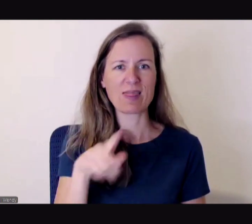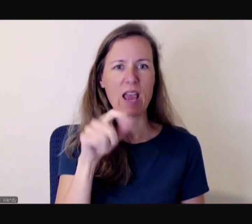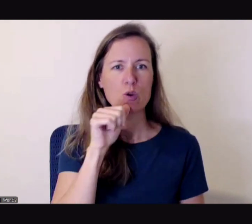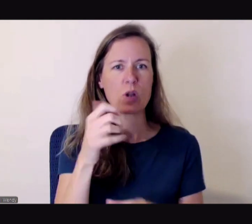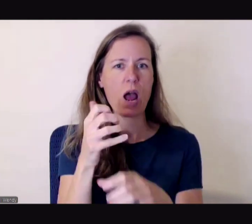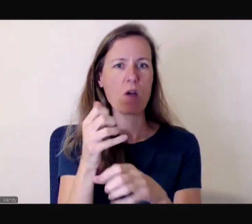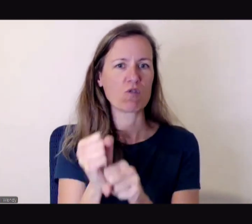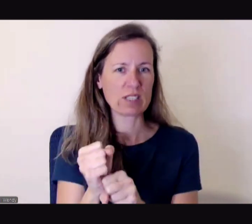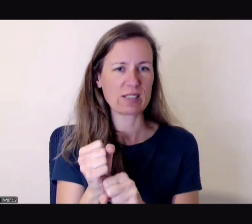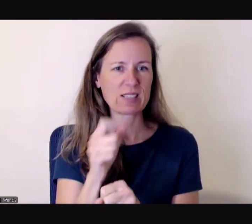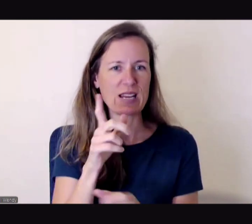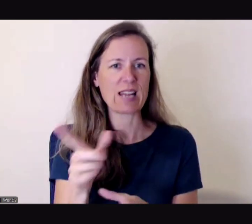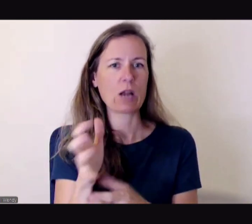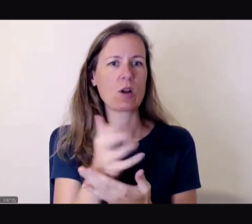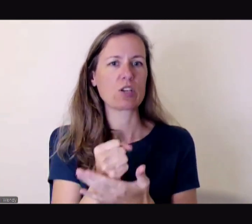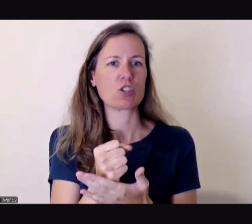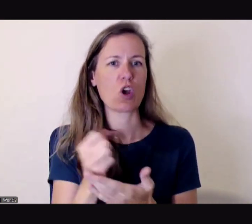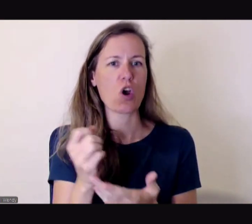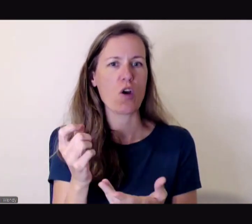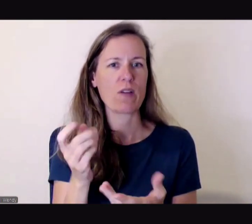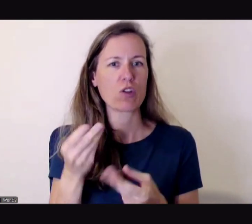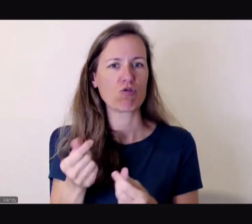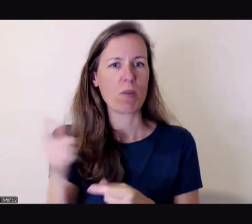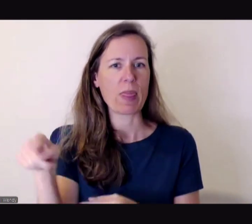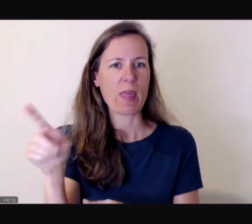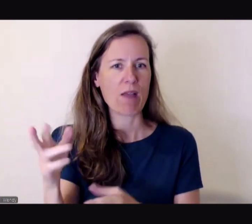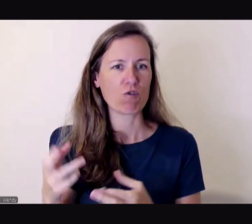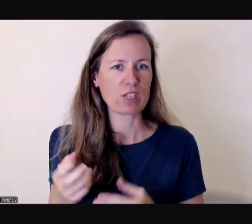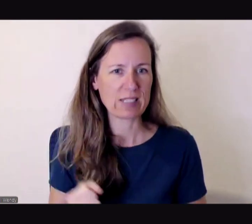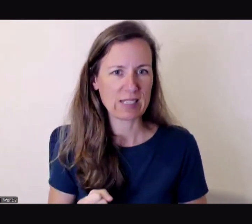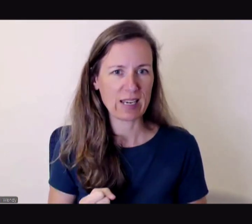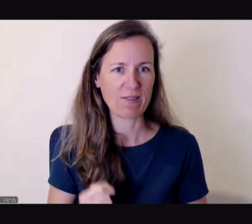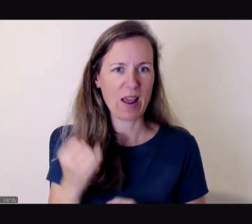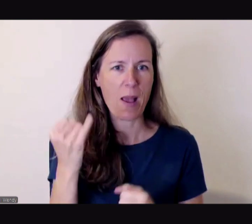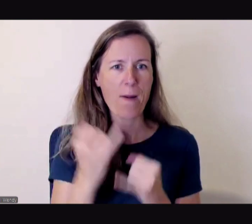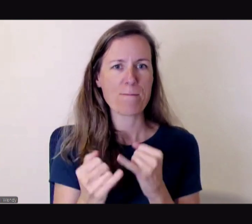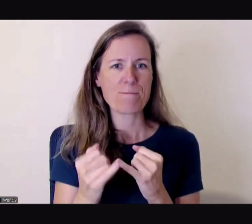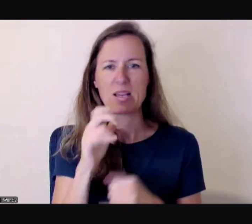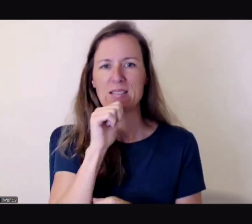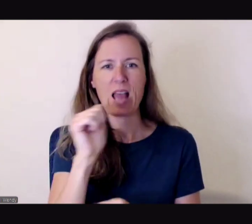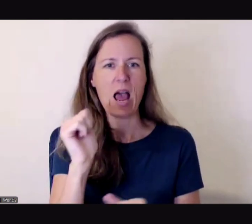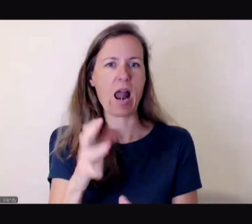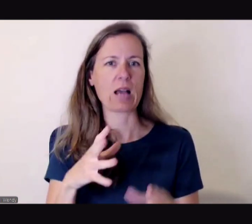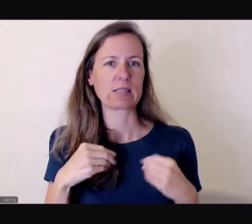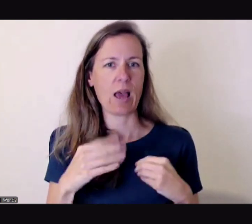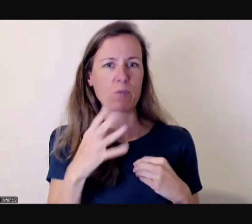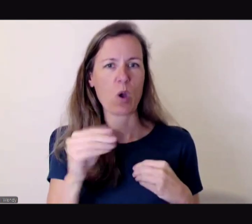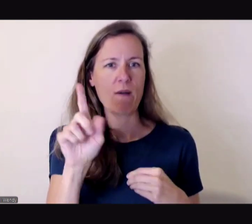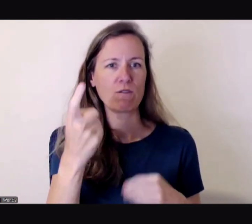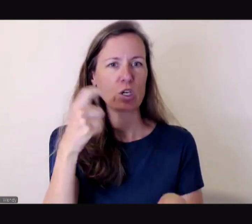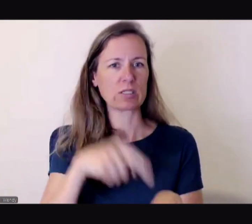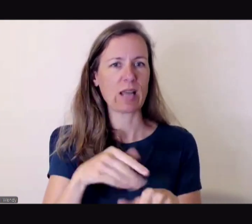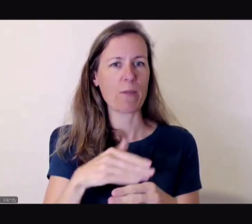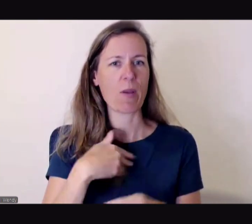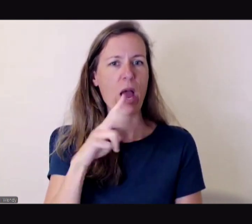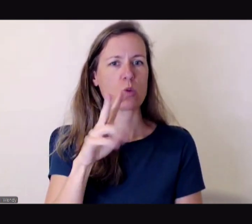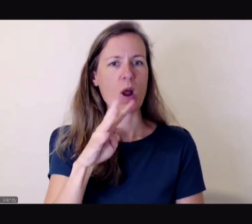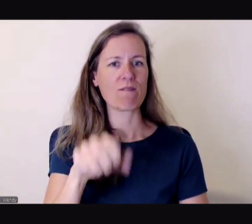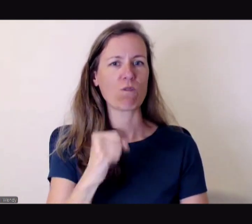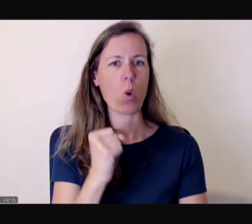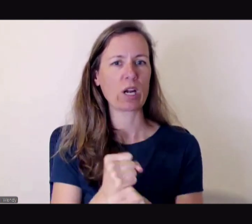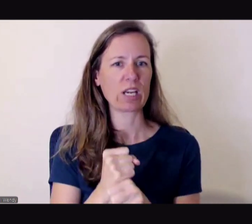embarrassed of the people in this town. And still, regardless, or maybe in spite of